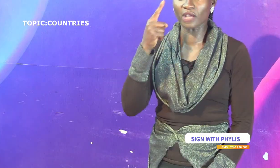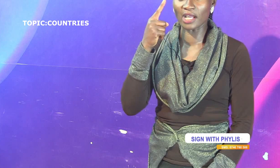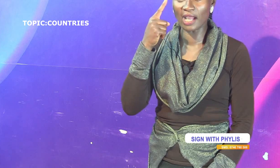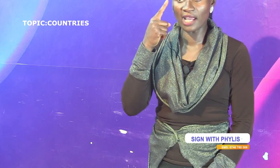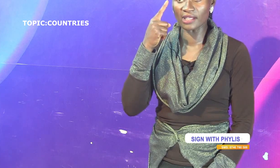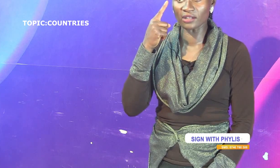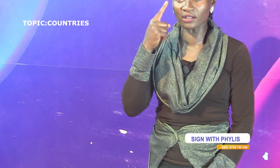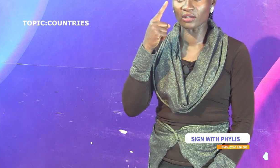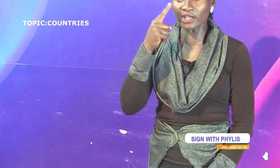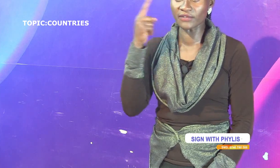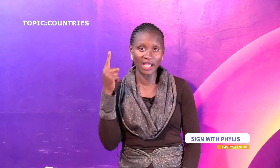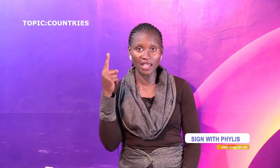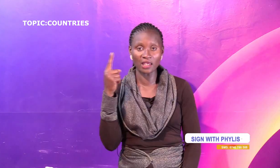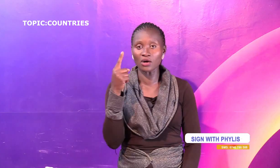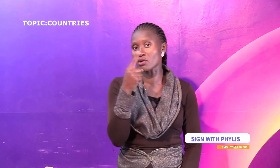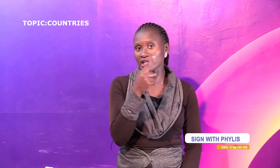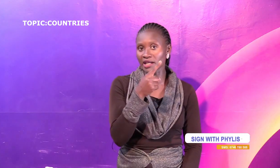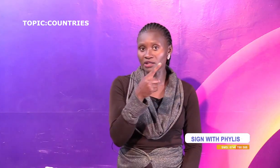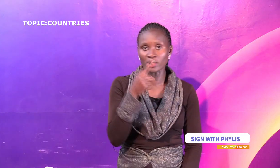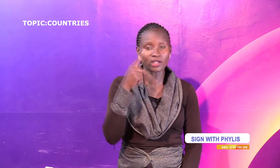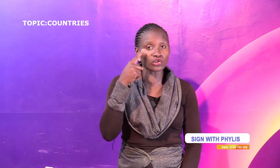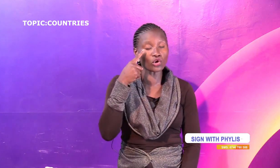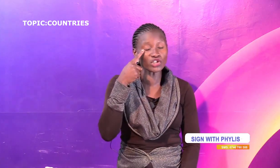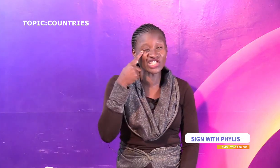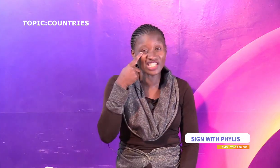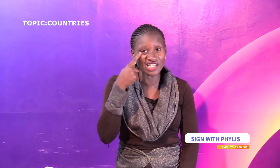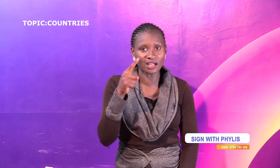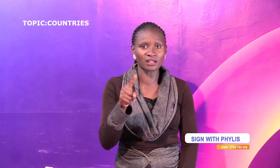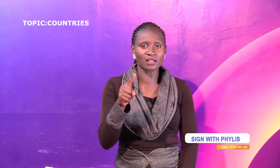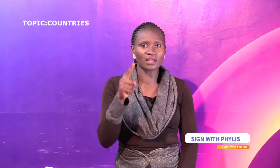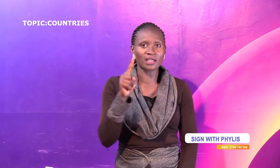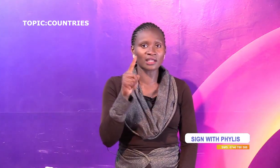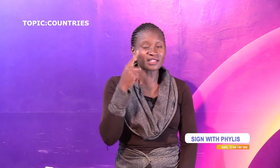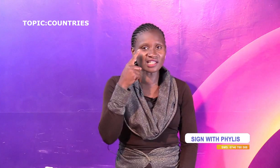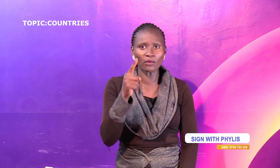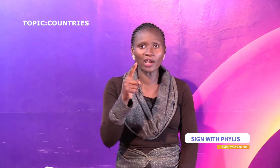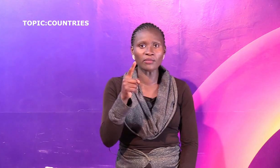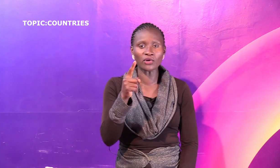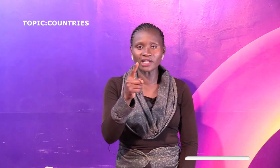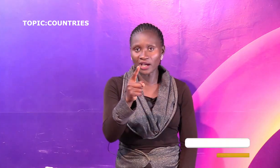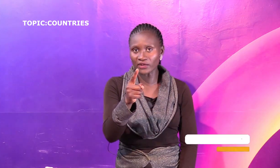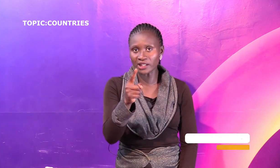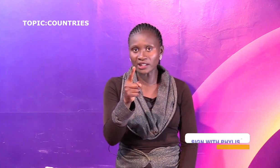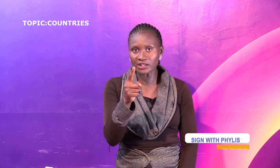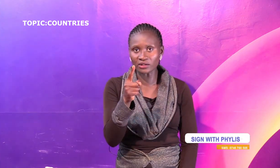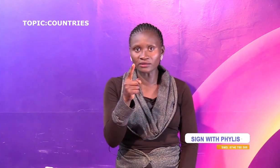eye, on your left eye or the right one. So China, China. Why? Because they have that little